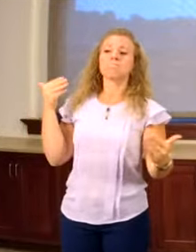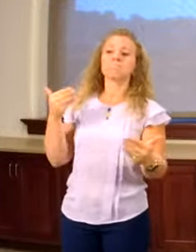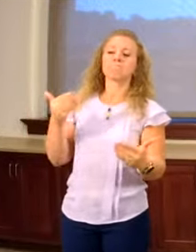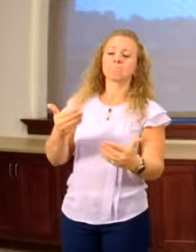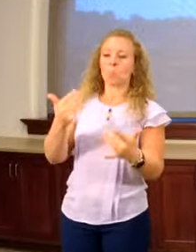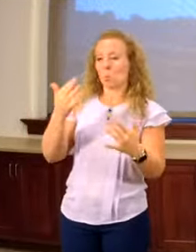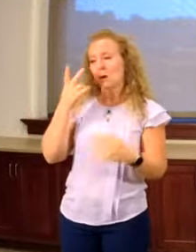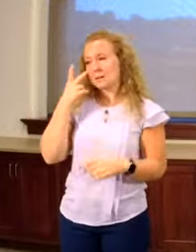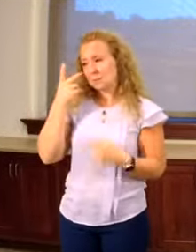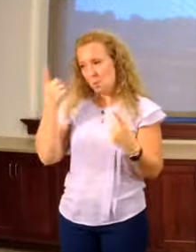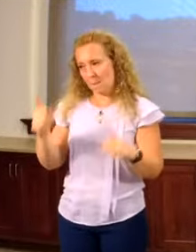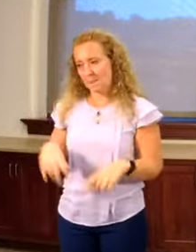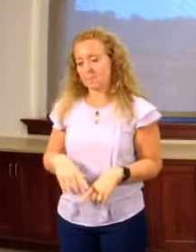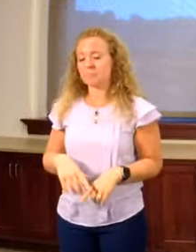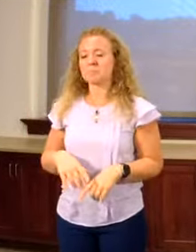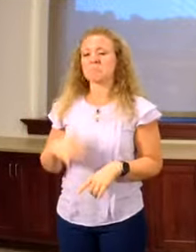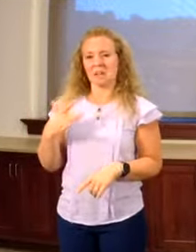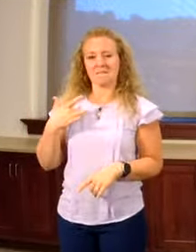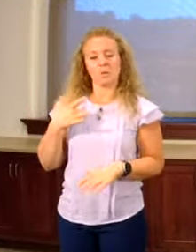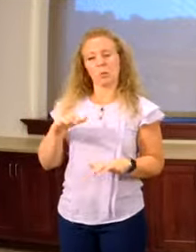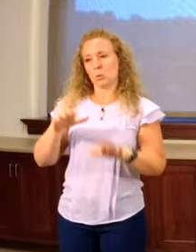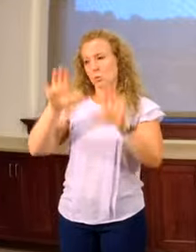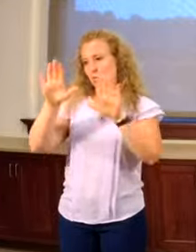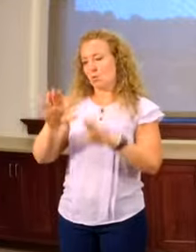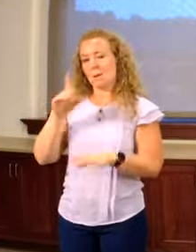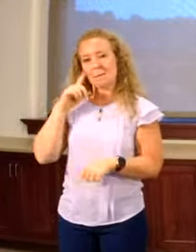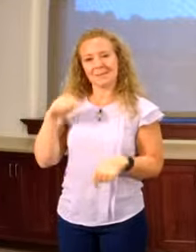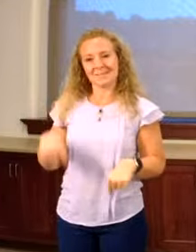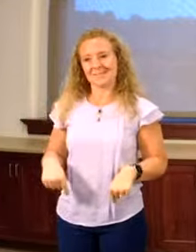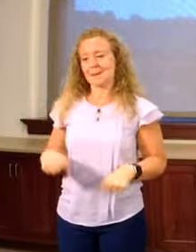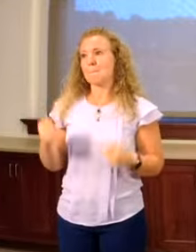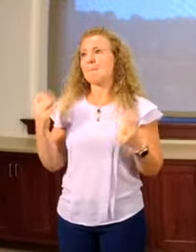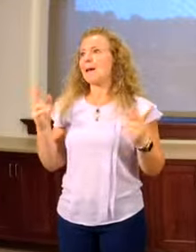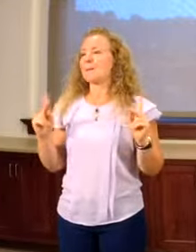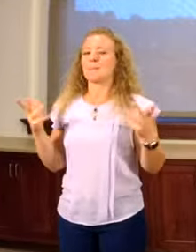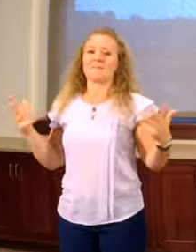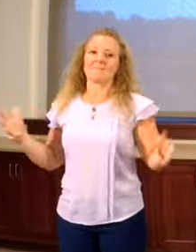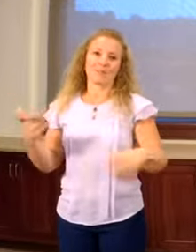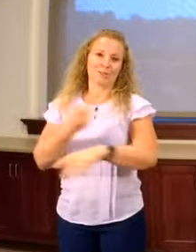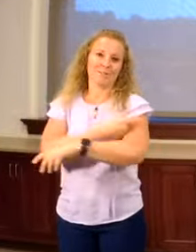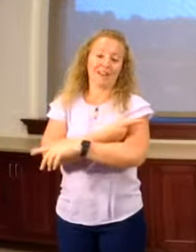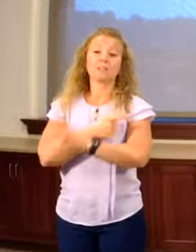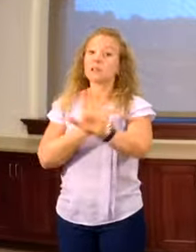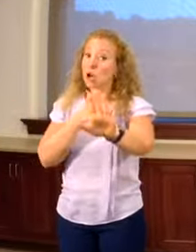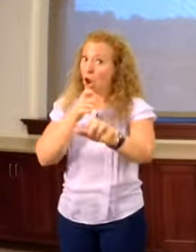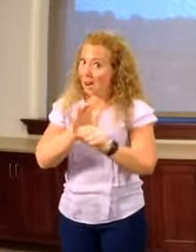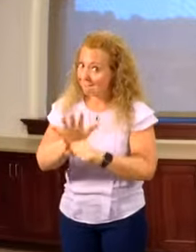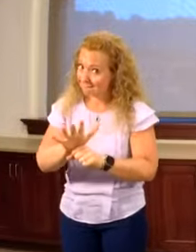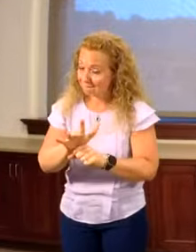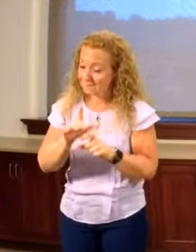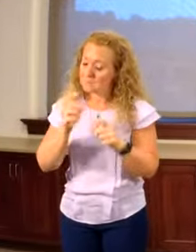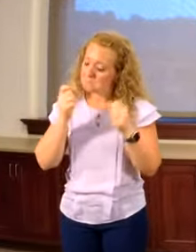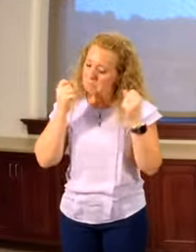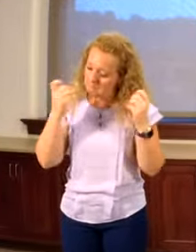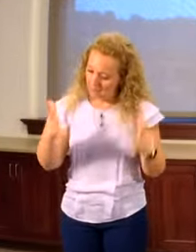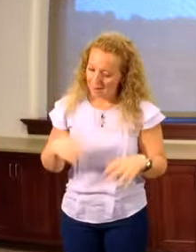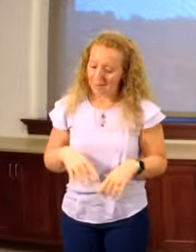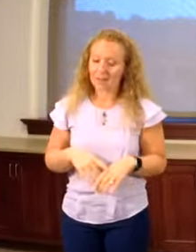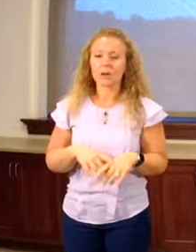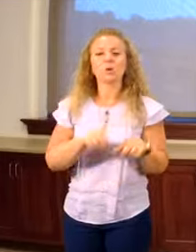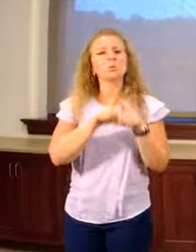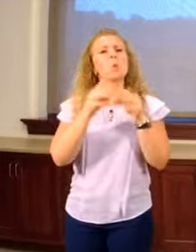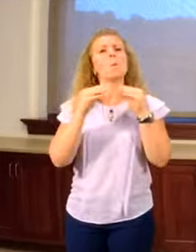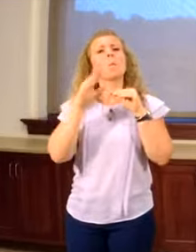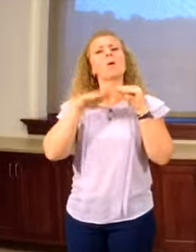happens. I suspect we will do great, because we do have a lot of people vaccinated in the county. Not enough, but lots, and more than